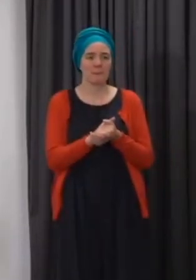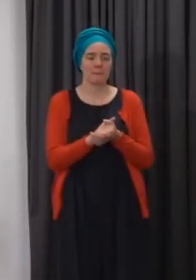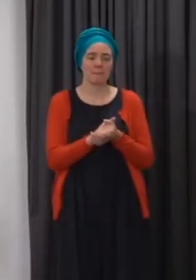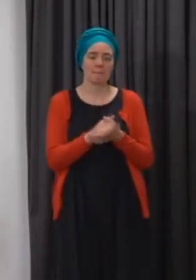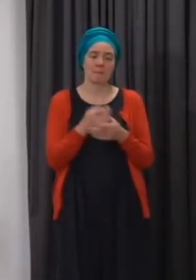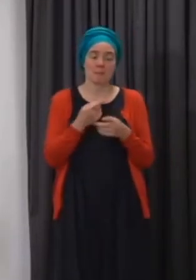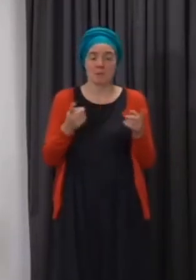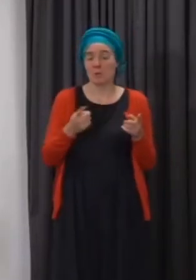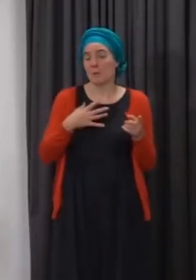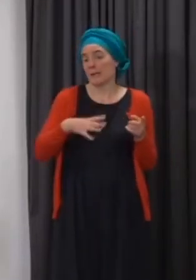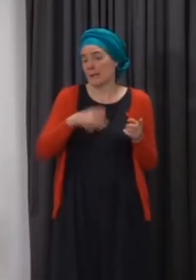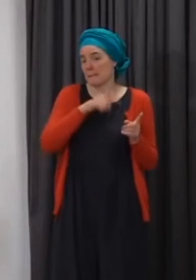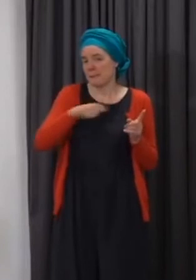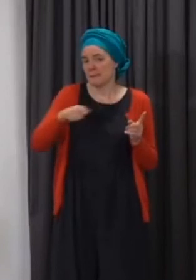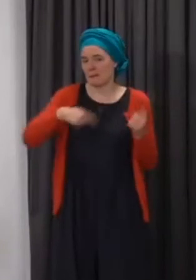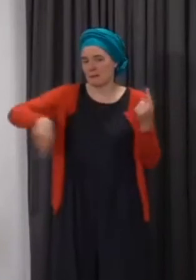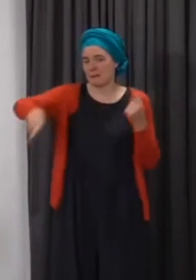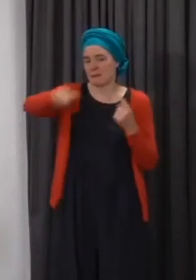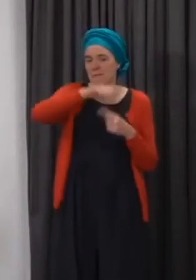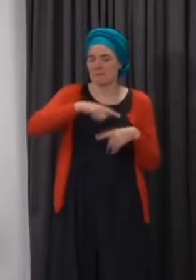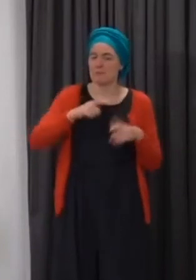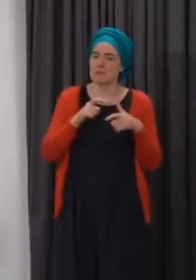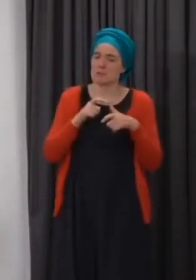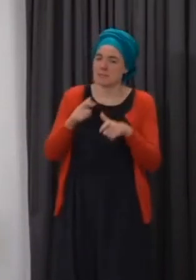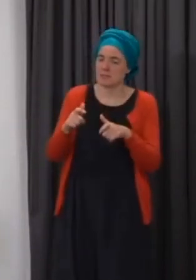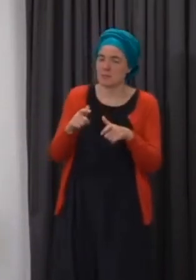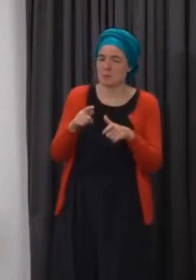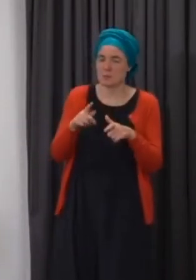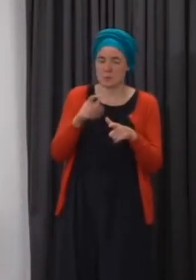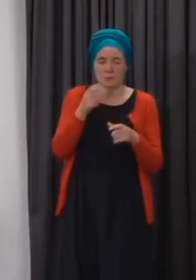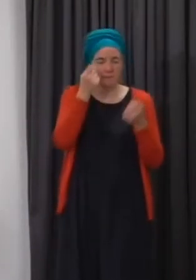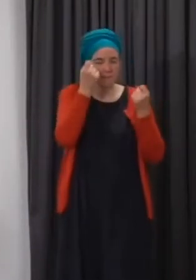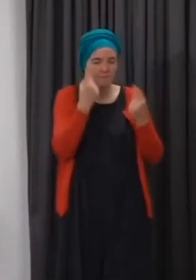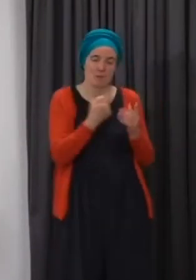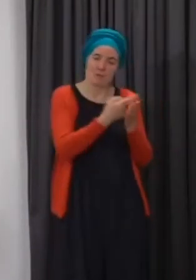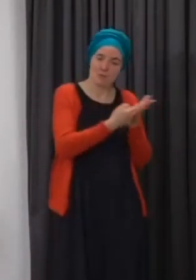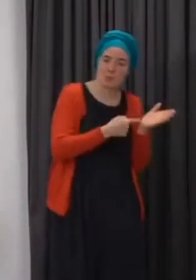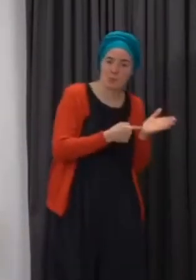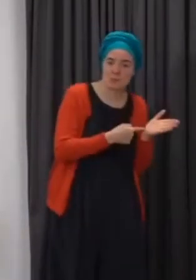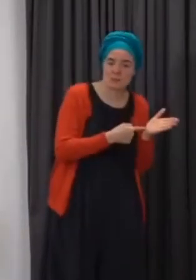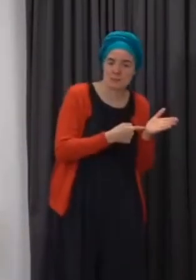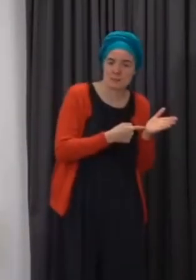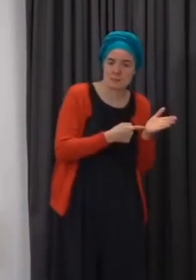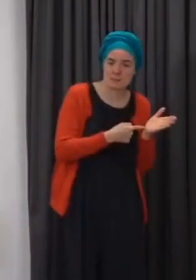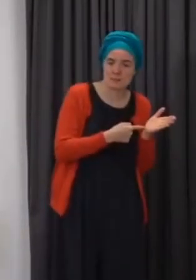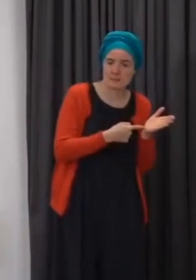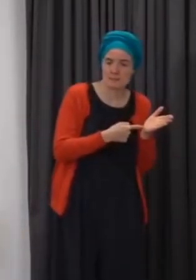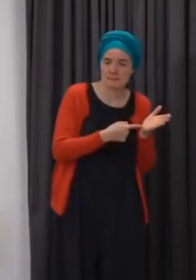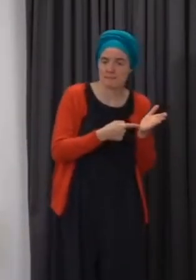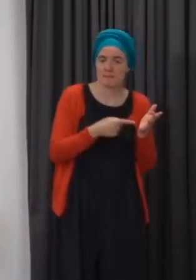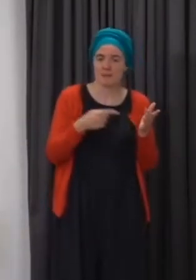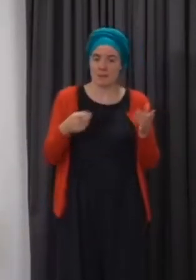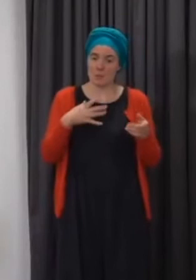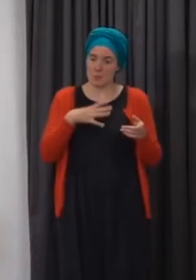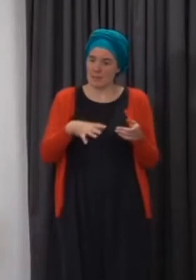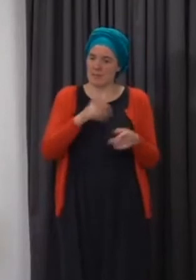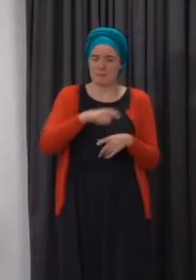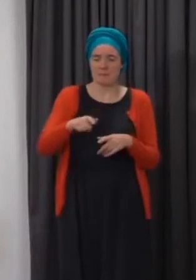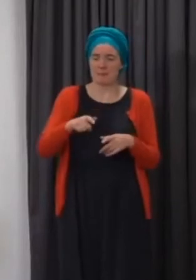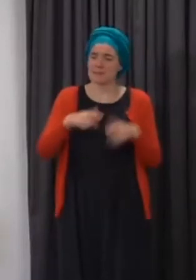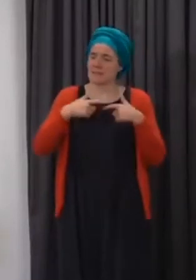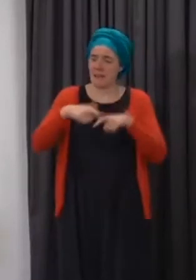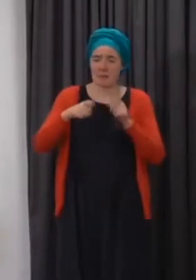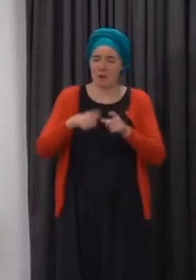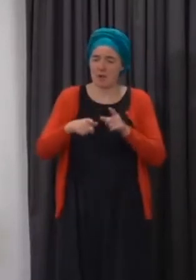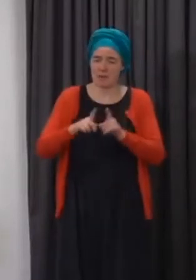in the population to understand the regulations, but also the criteria that were put in place. We still need people to socially distance. We